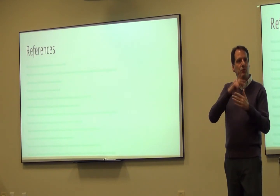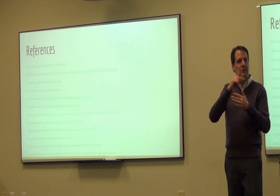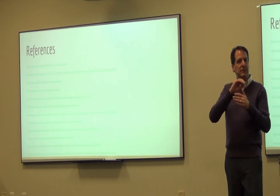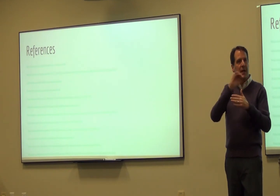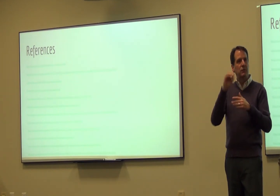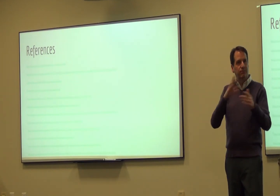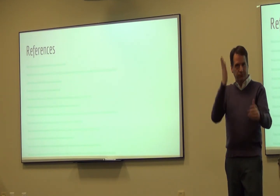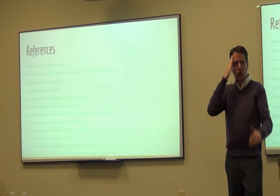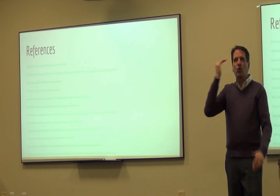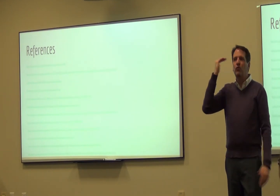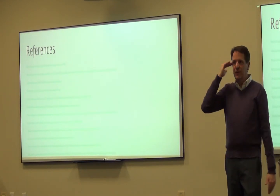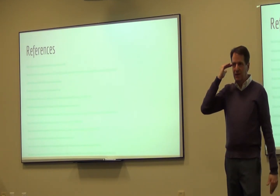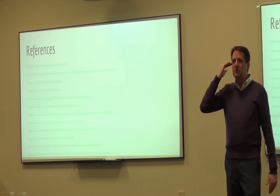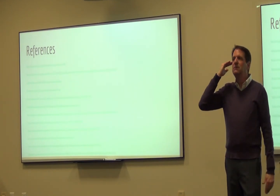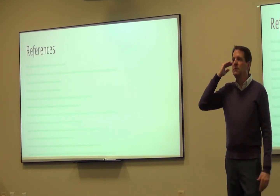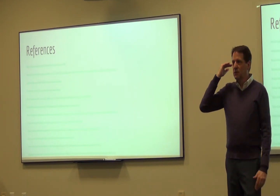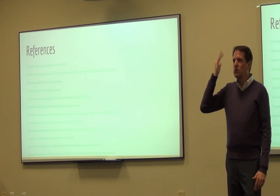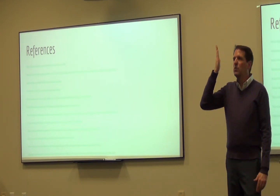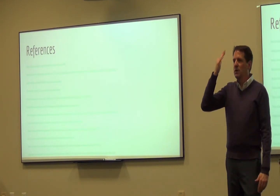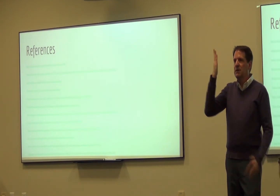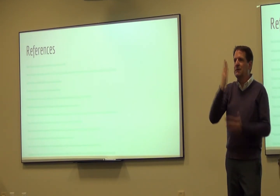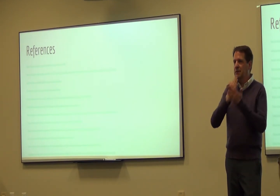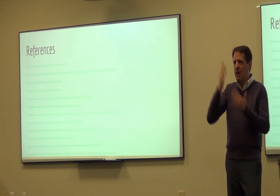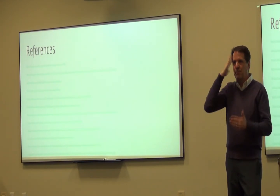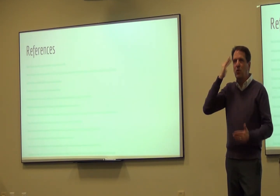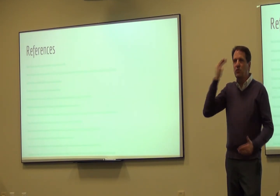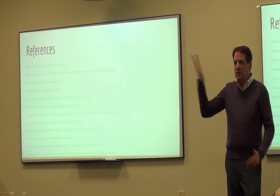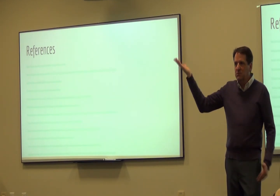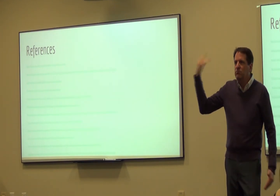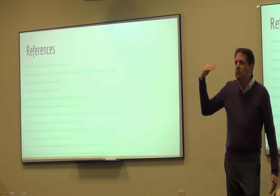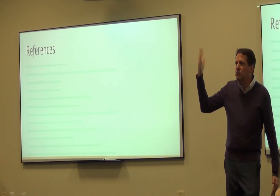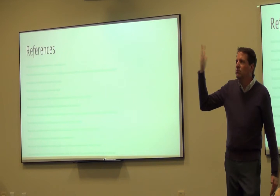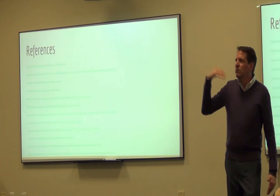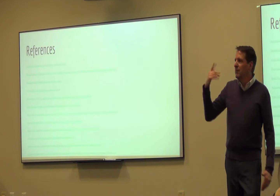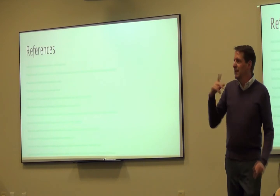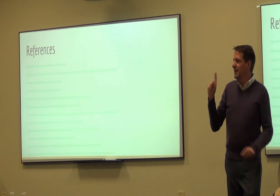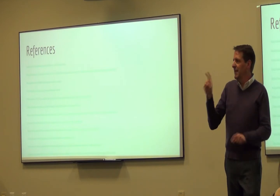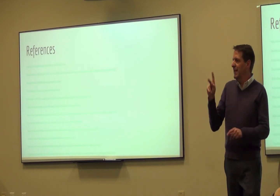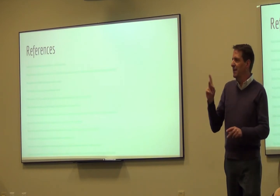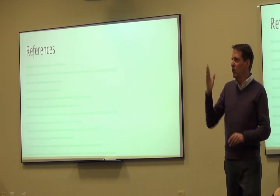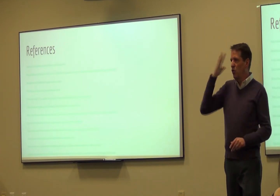population of foreigners? Korea. Some Koreans